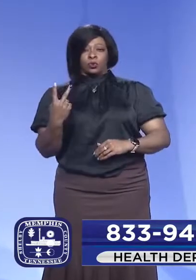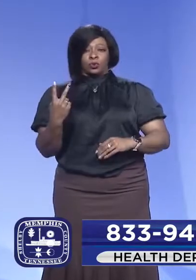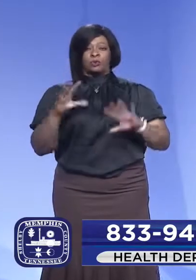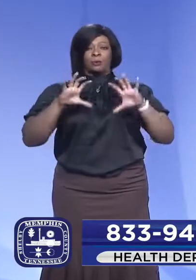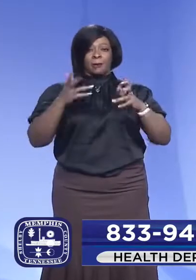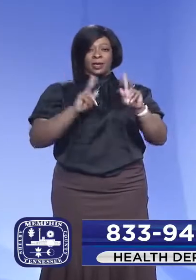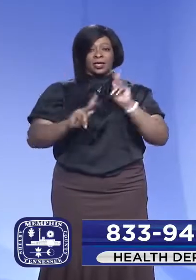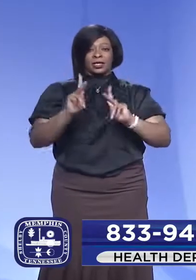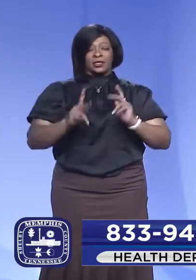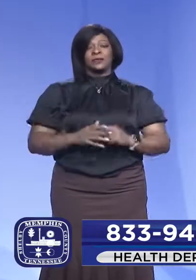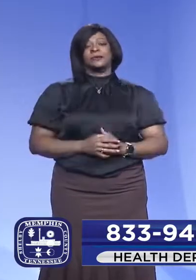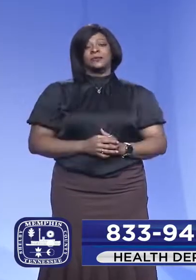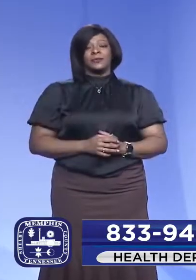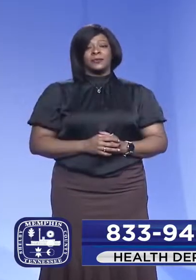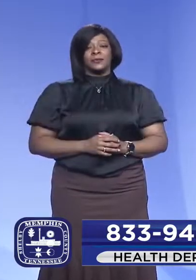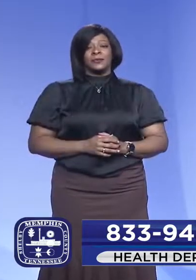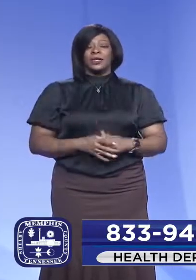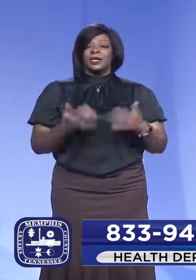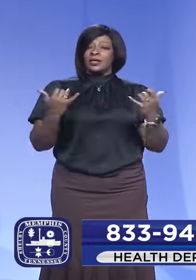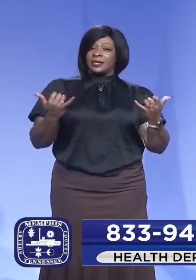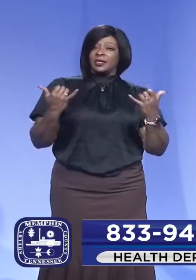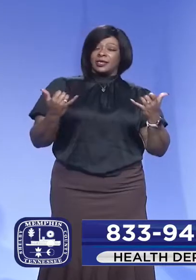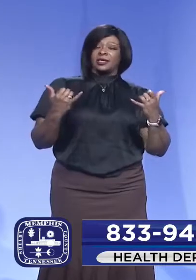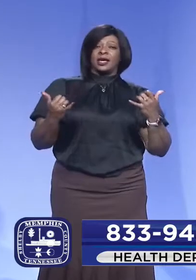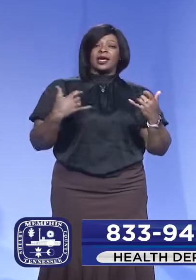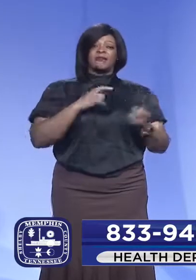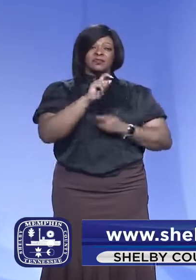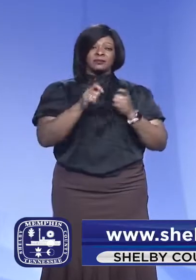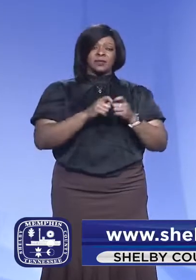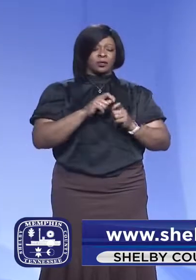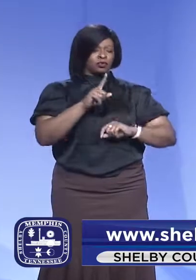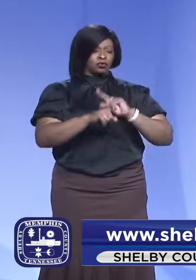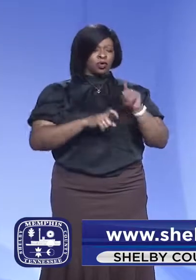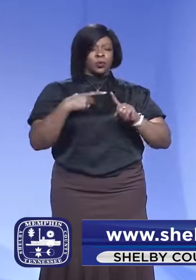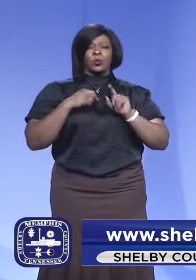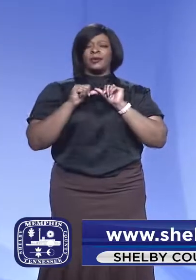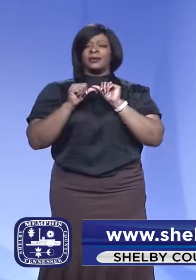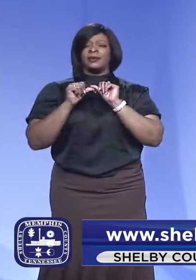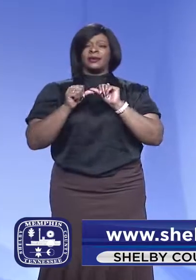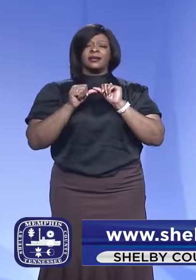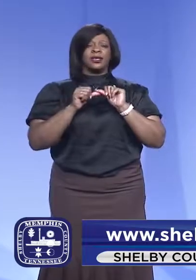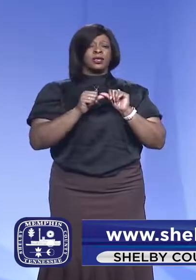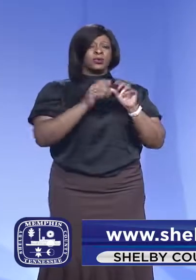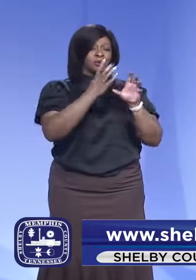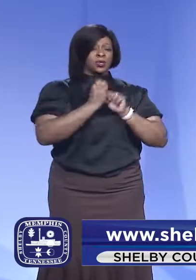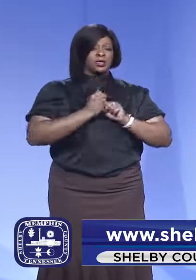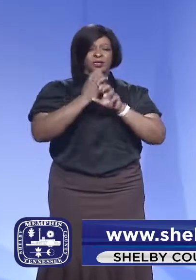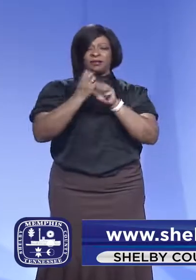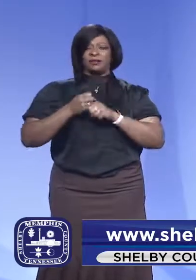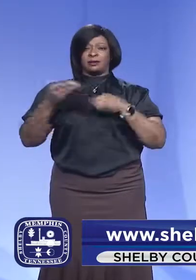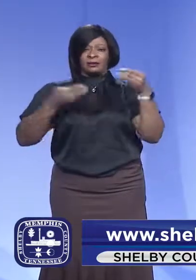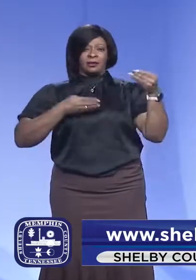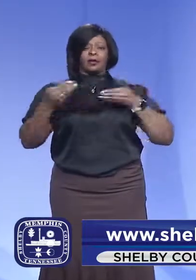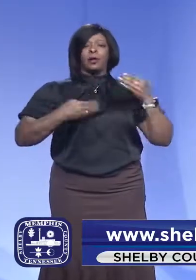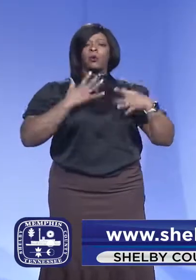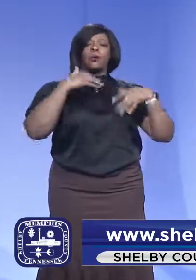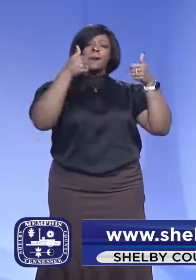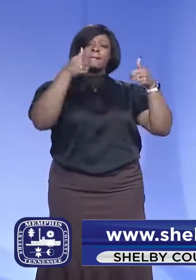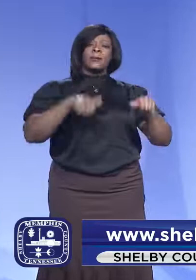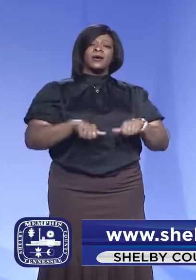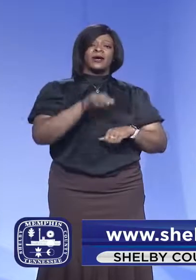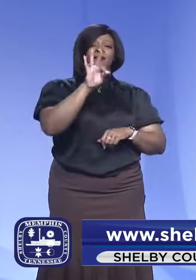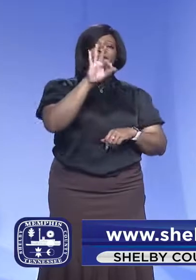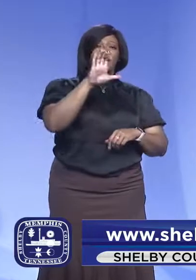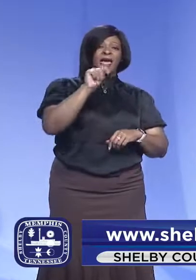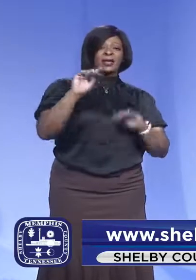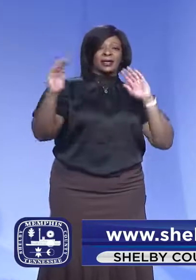population. And then today there are some specific questions we've continued to receive, and we will post a fact